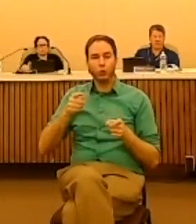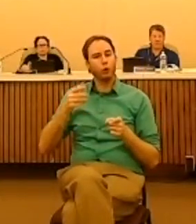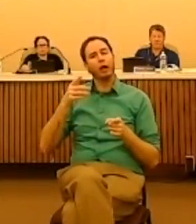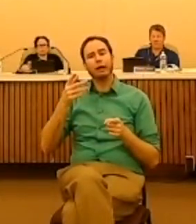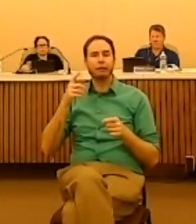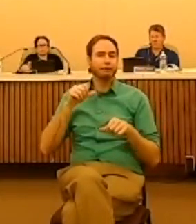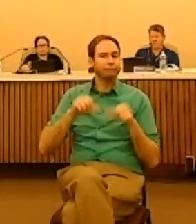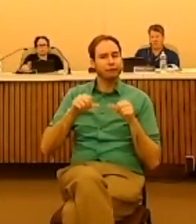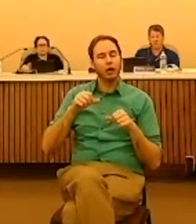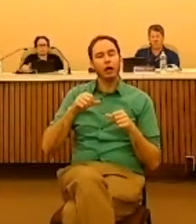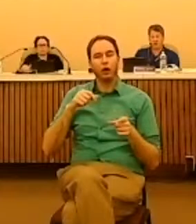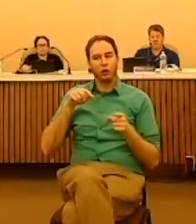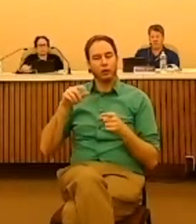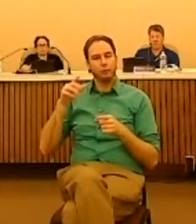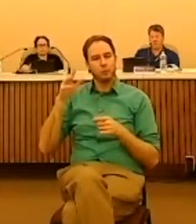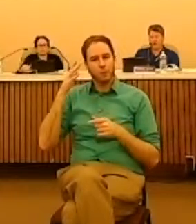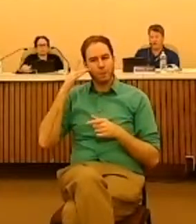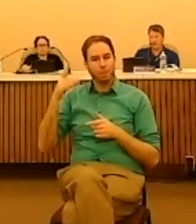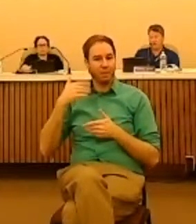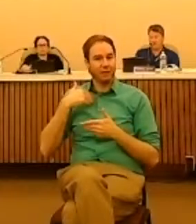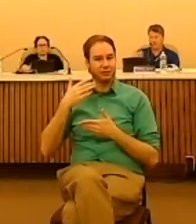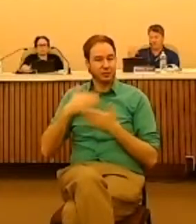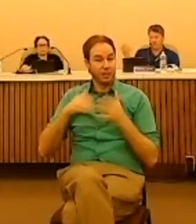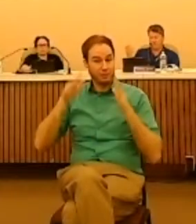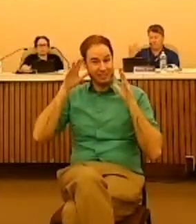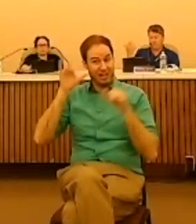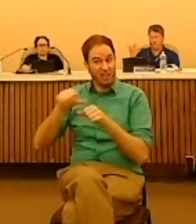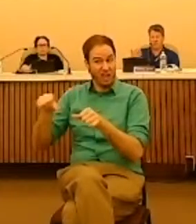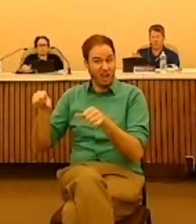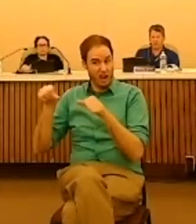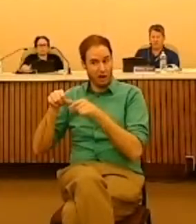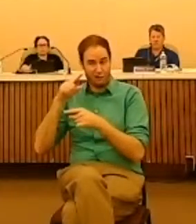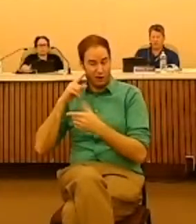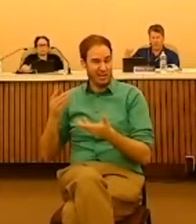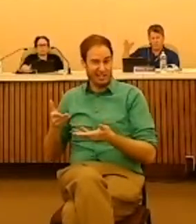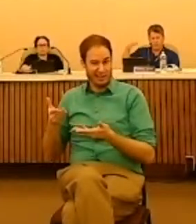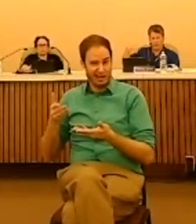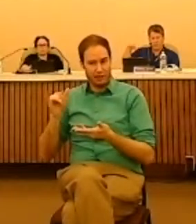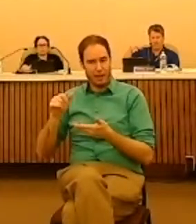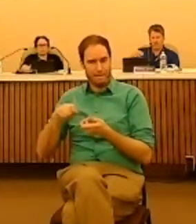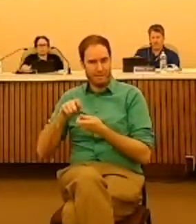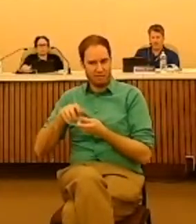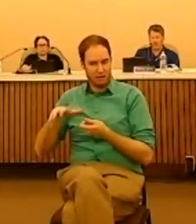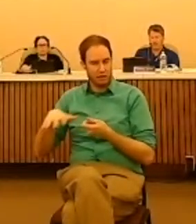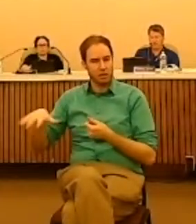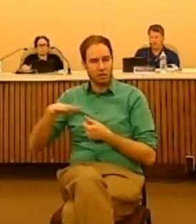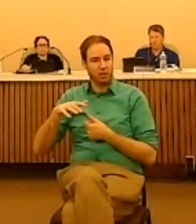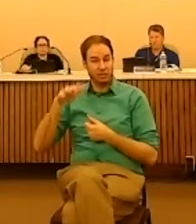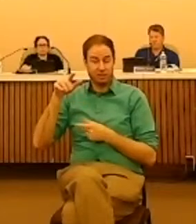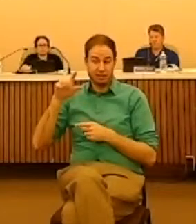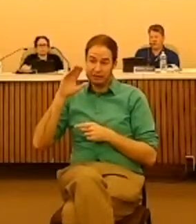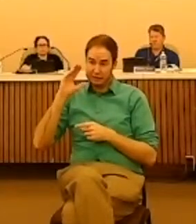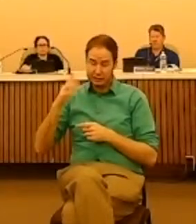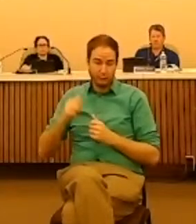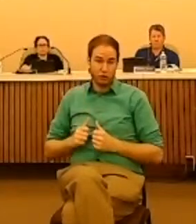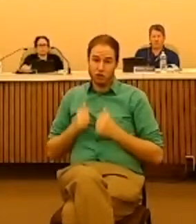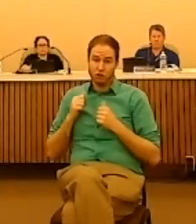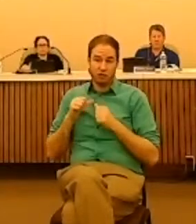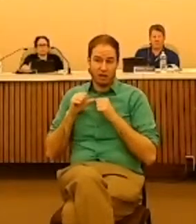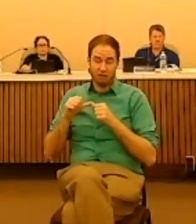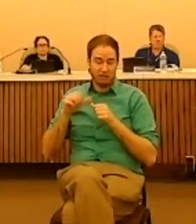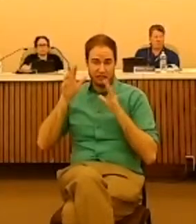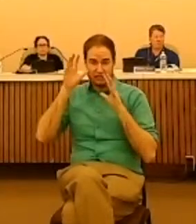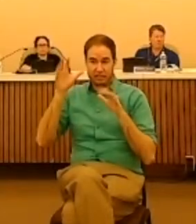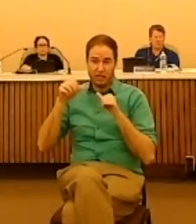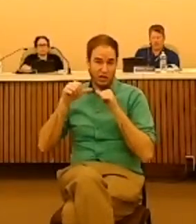got, the other thing is because there are deer in that area, at least in this region or that particular area, they seem to have survived deer pretty